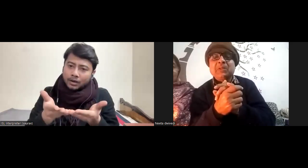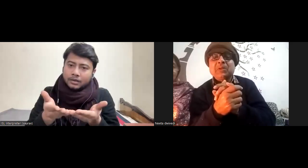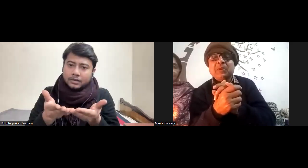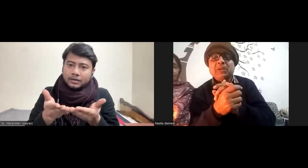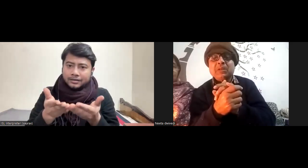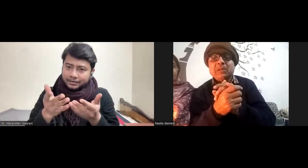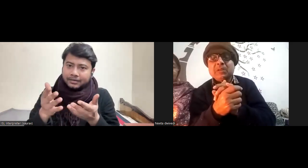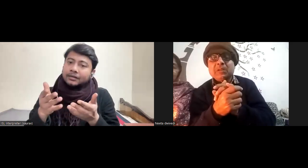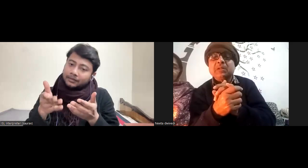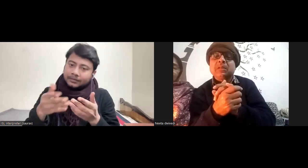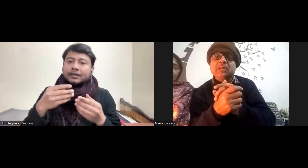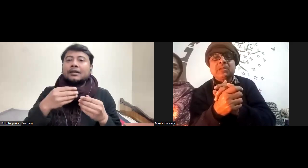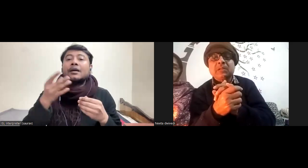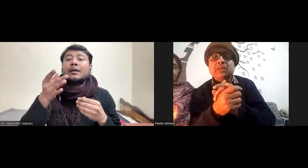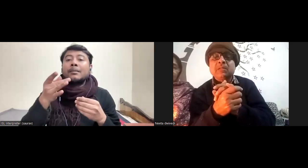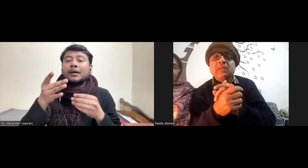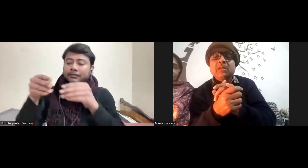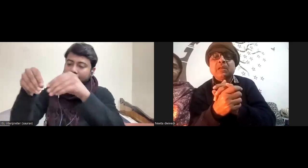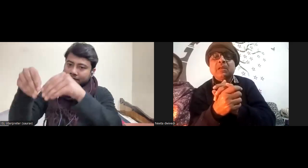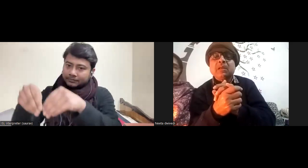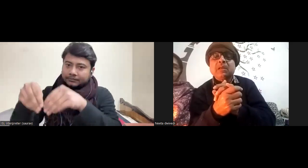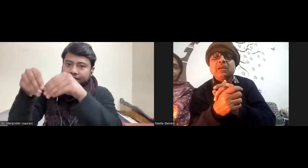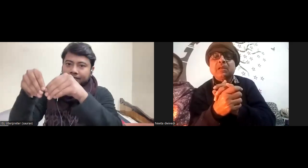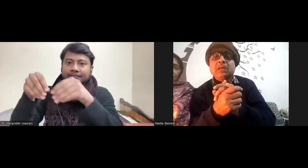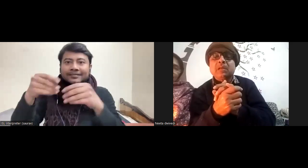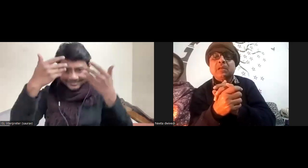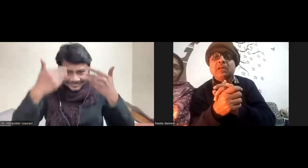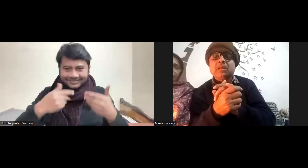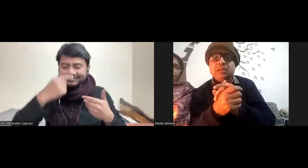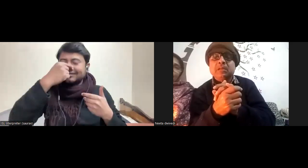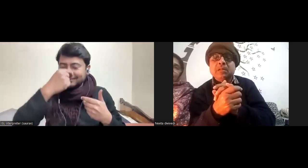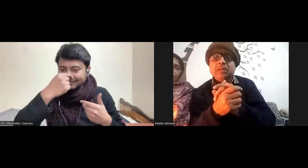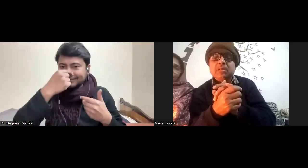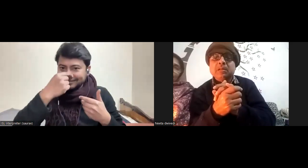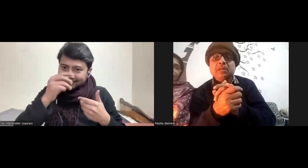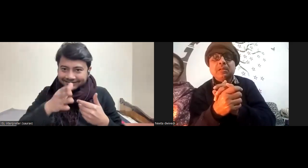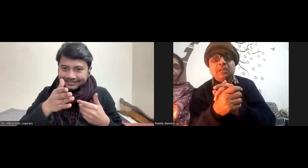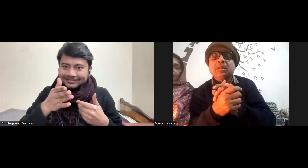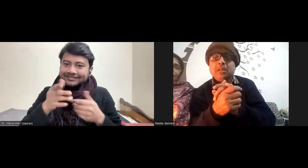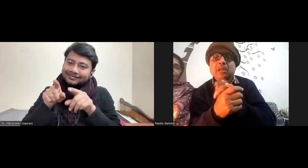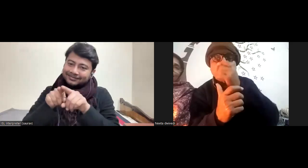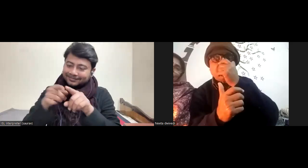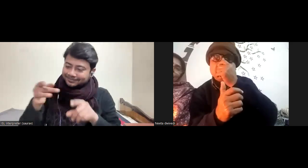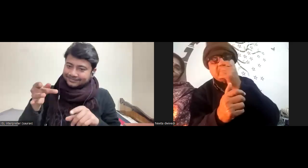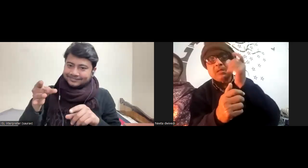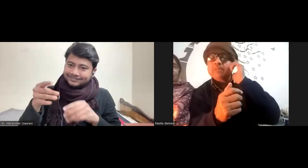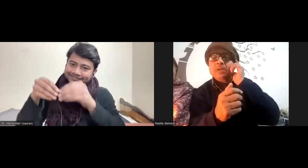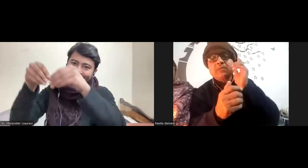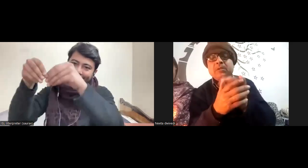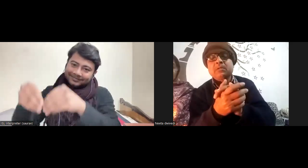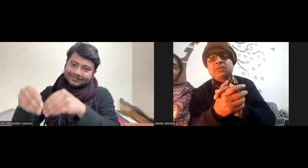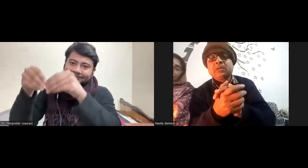your beads. Like how we take a dip in the Ganga, similarly you also give it a dip to